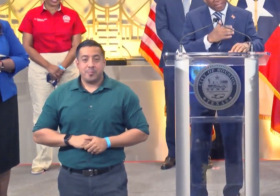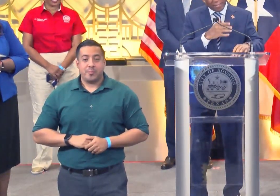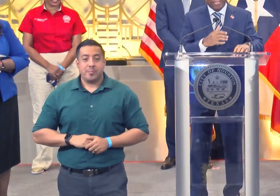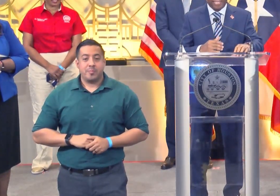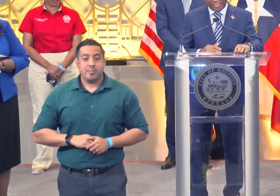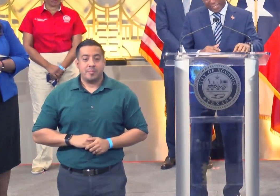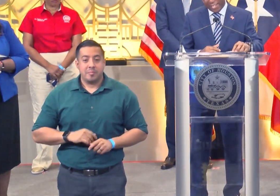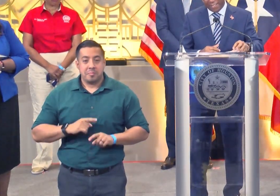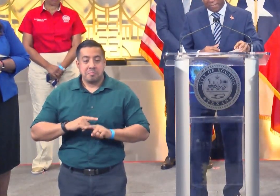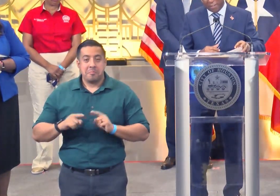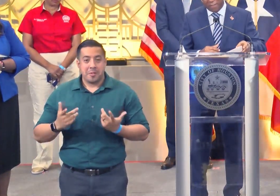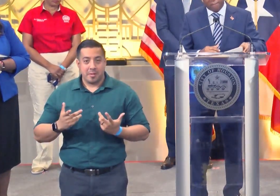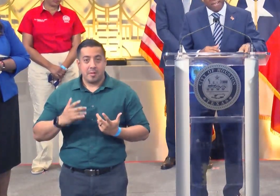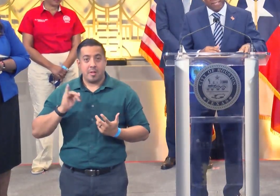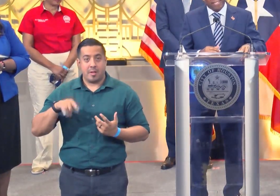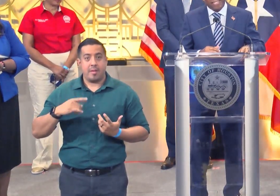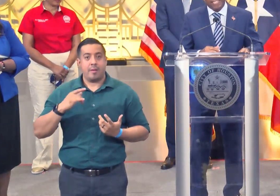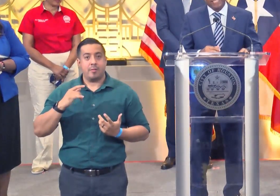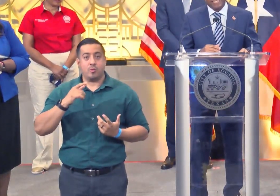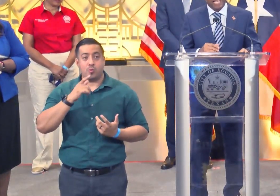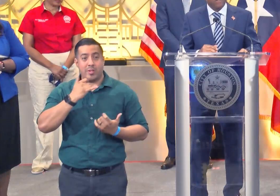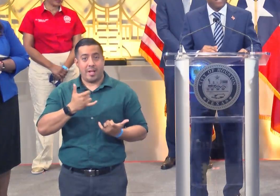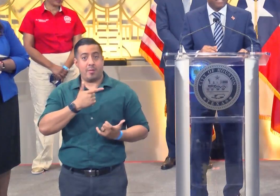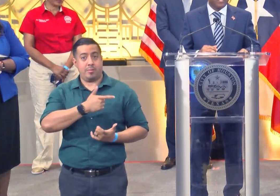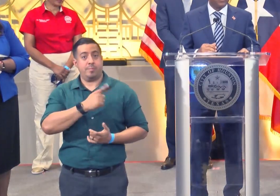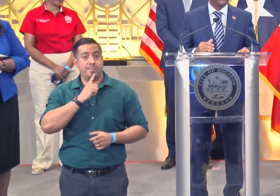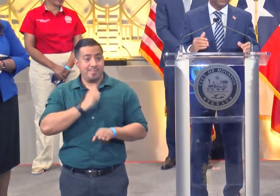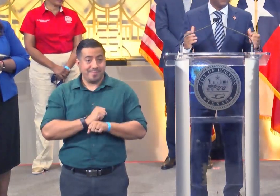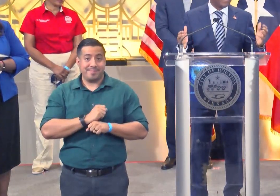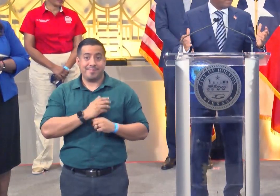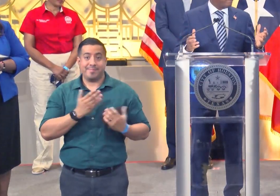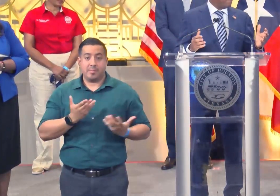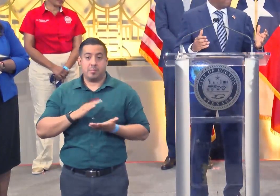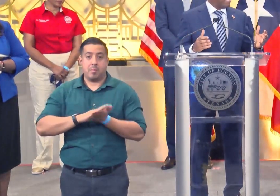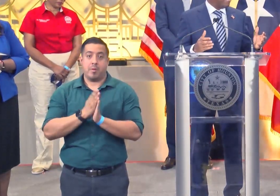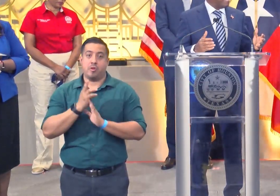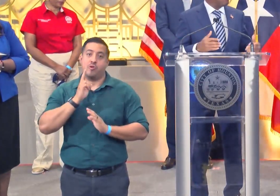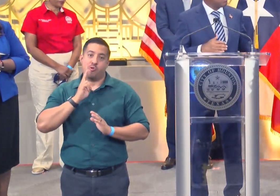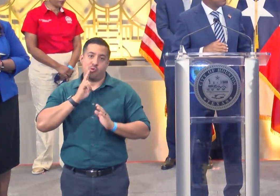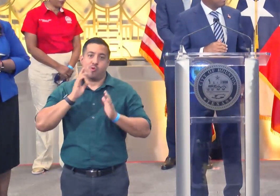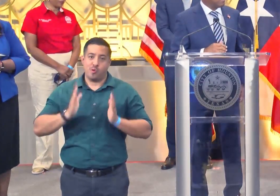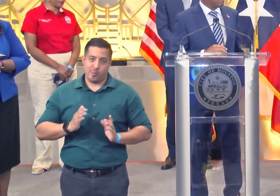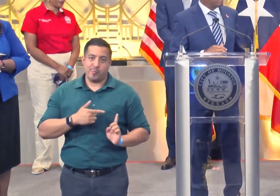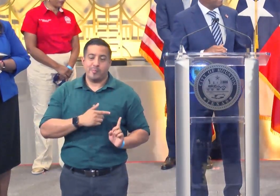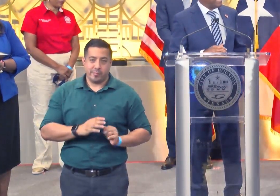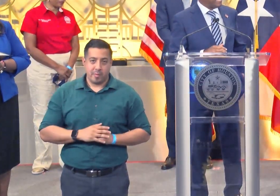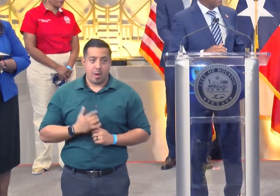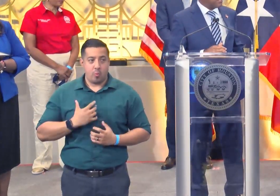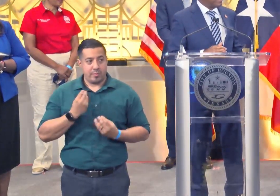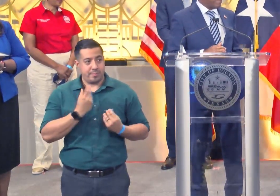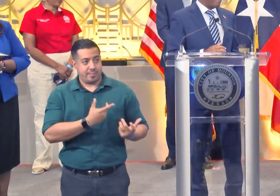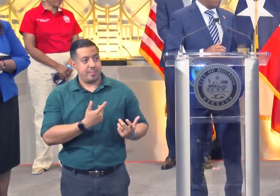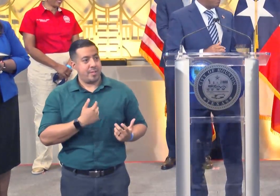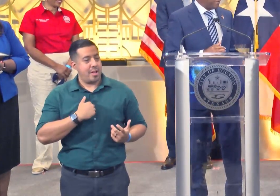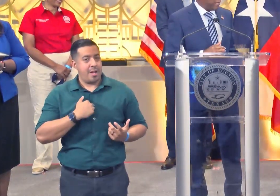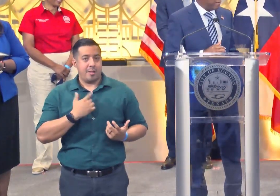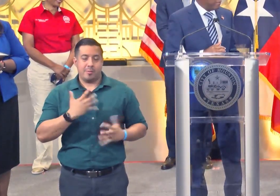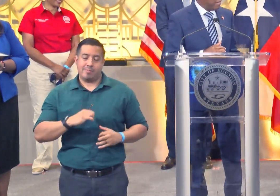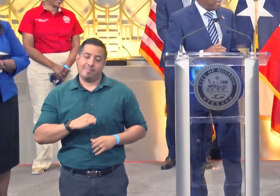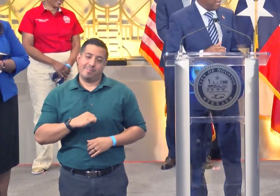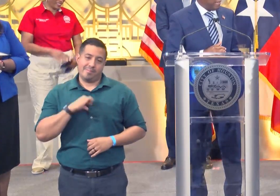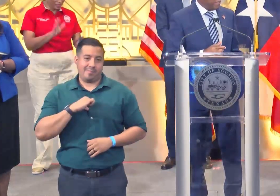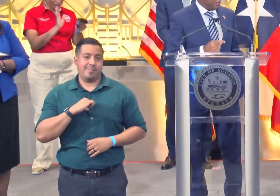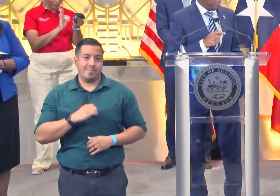But nonetheless, the very fact that he is now a Houstonian, I want you to know I could not be more